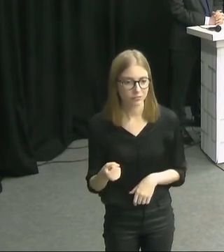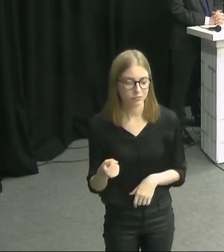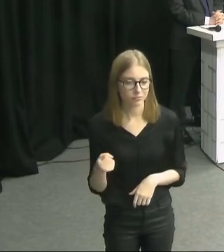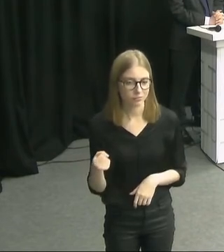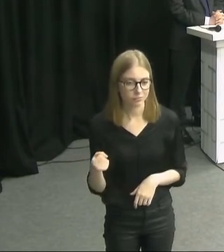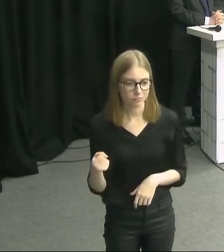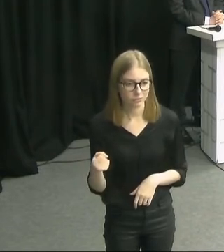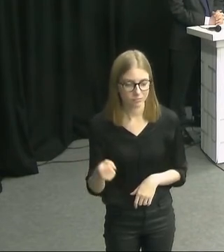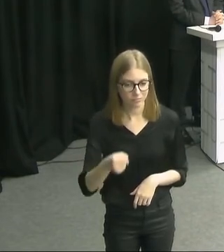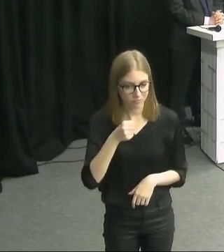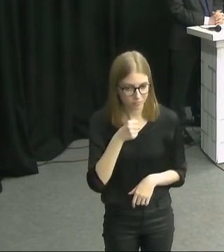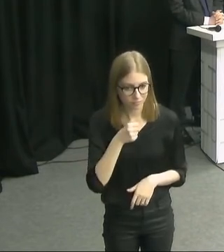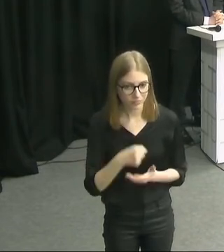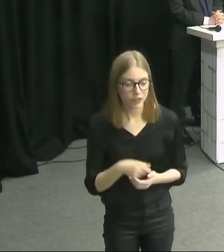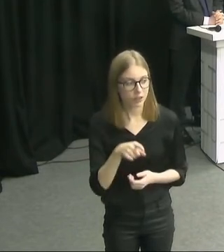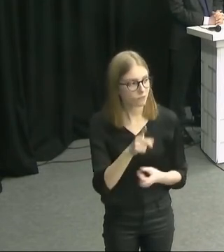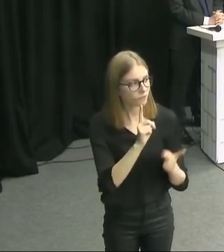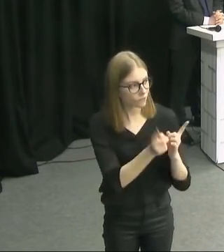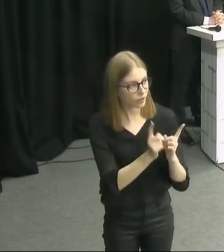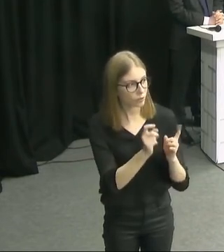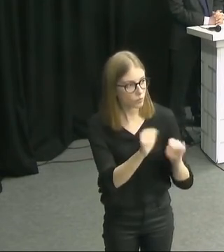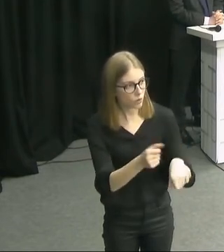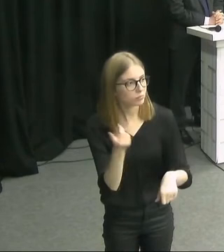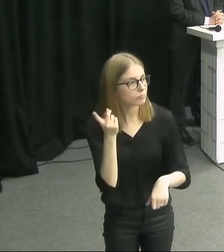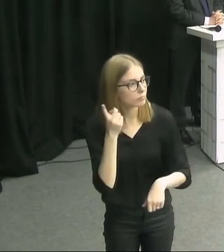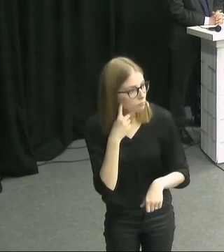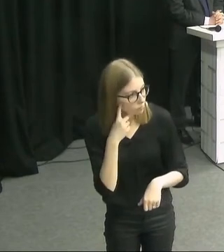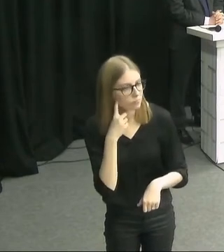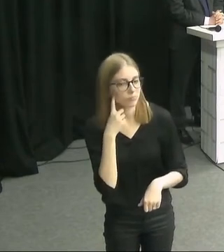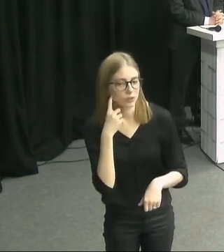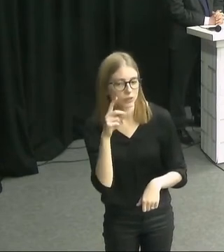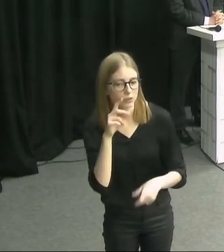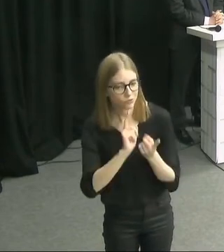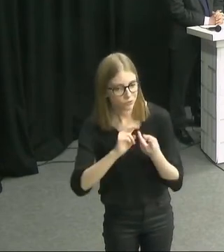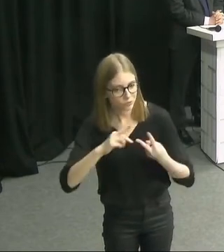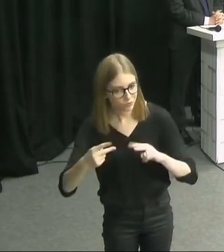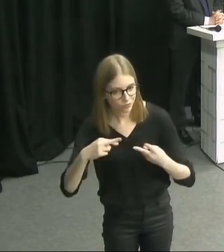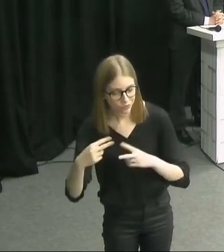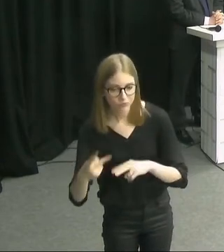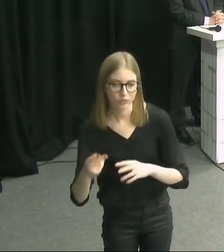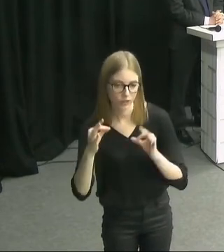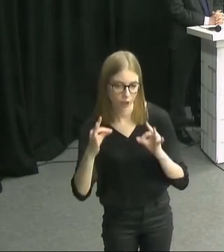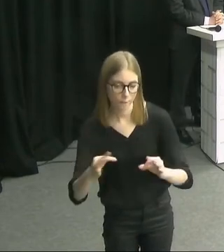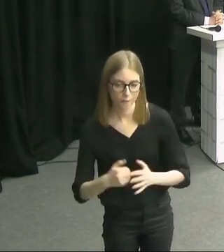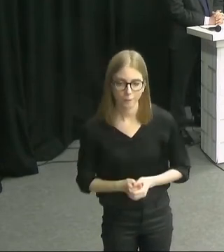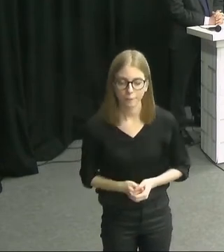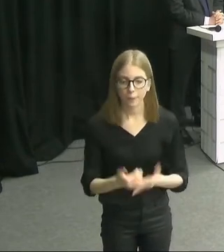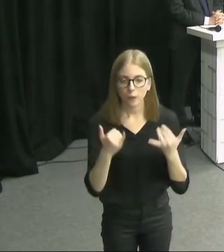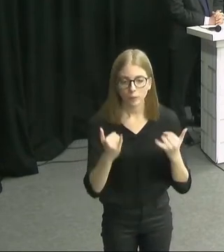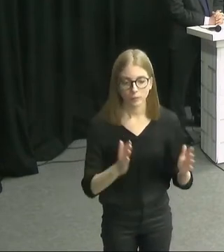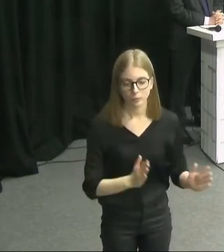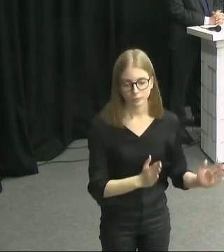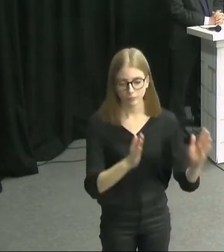move to the next part. Ha, I'm just kidding. I haven't forgotten anyone. We have two more